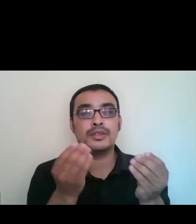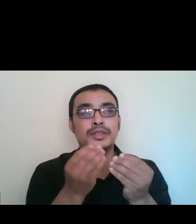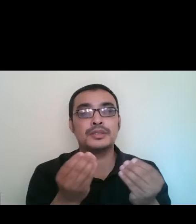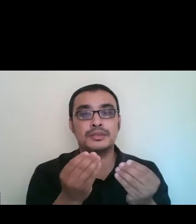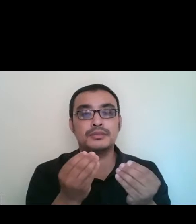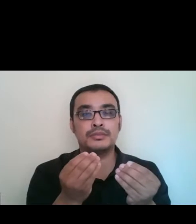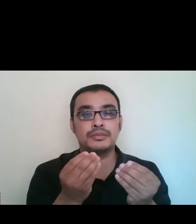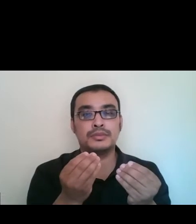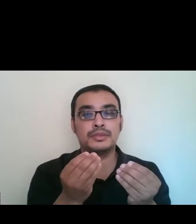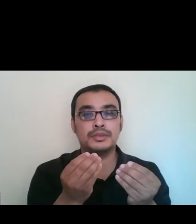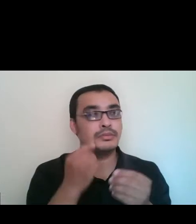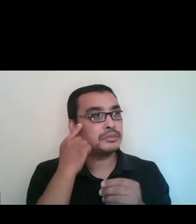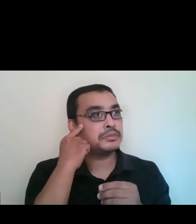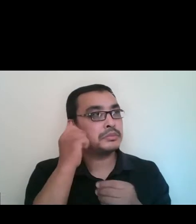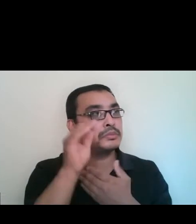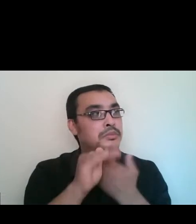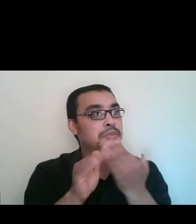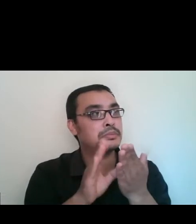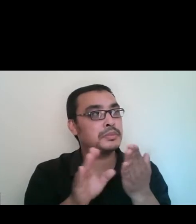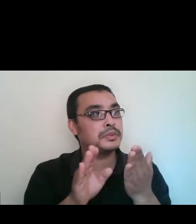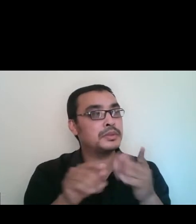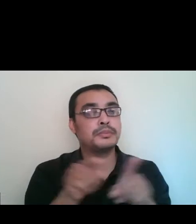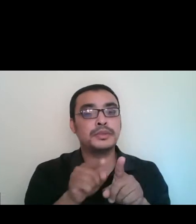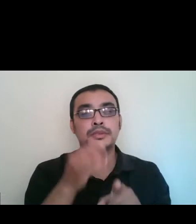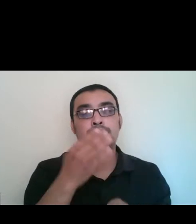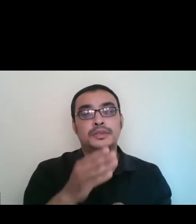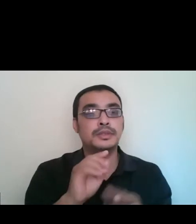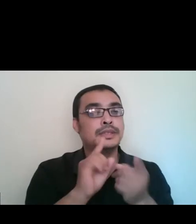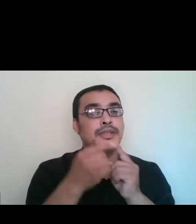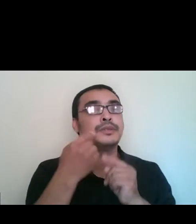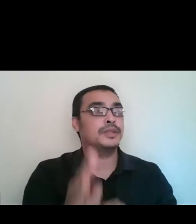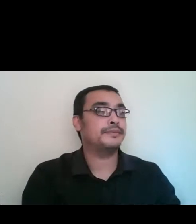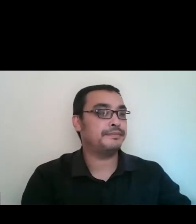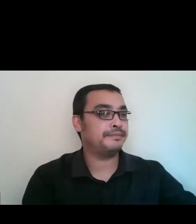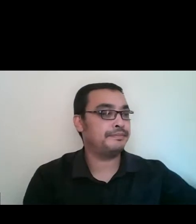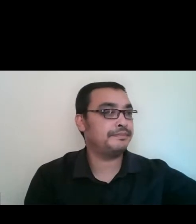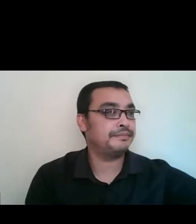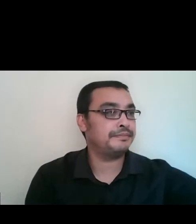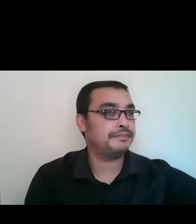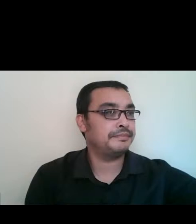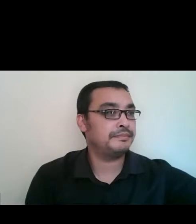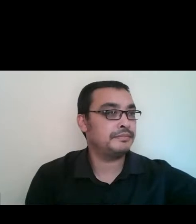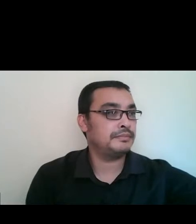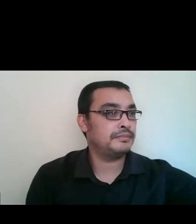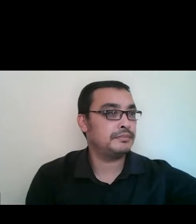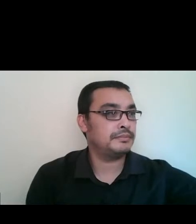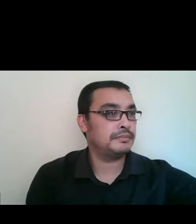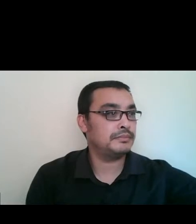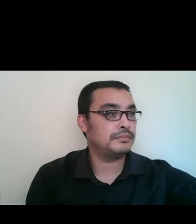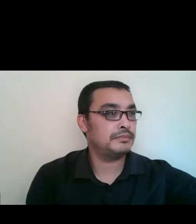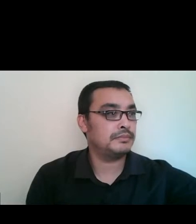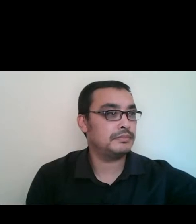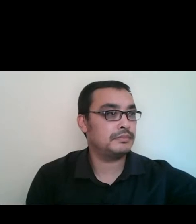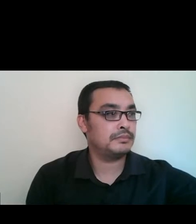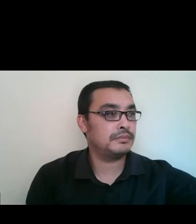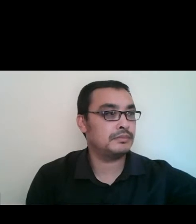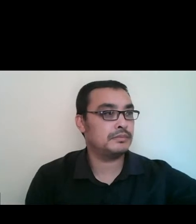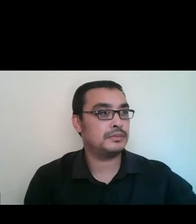innovative solutions that will lead to change. Thank you. Thank you so much. Jai Jagat.